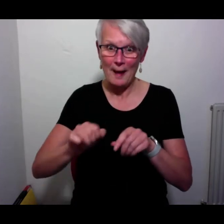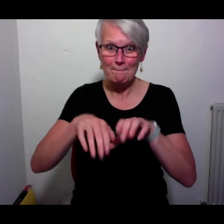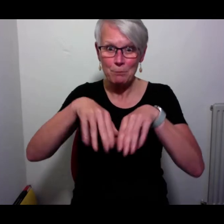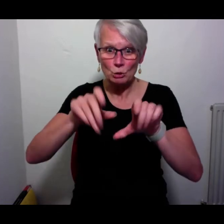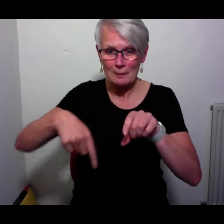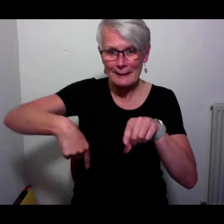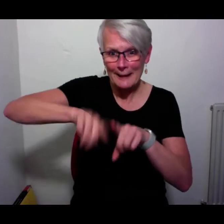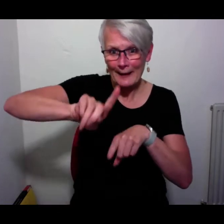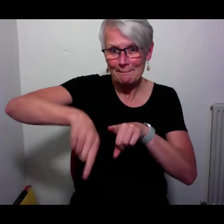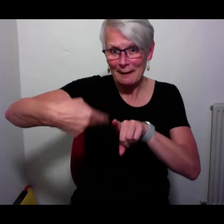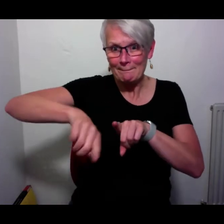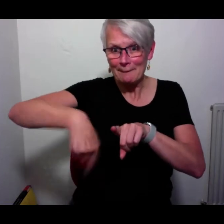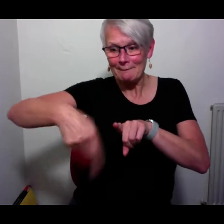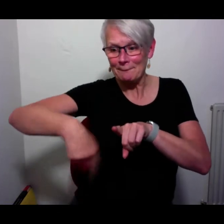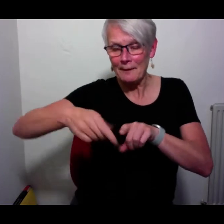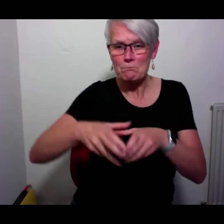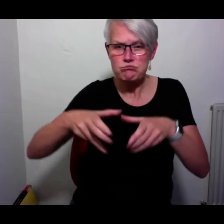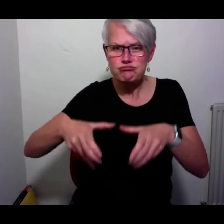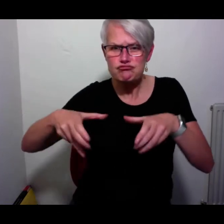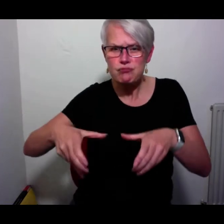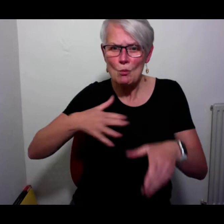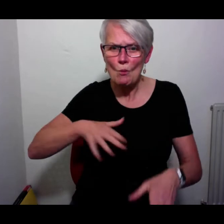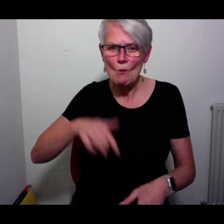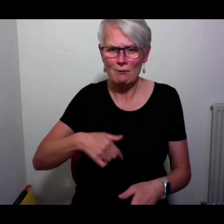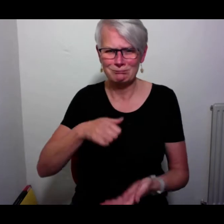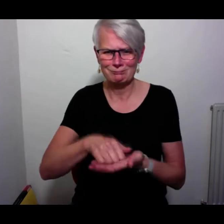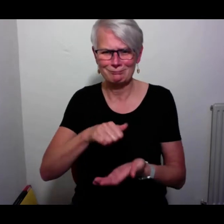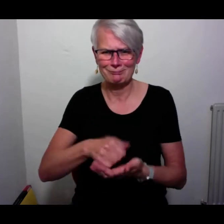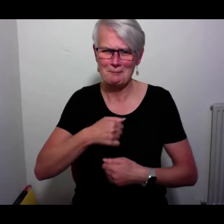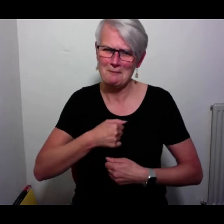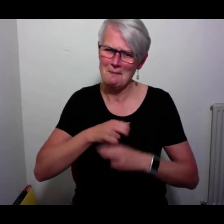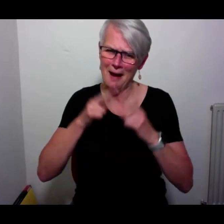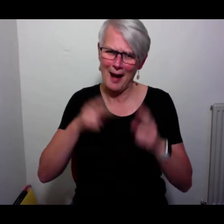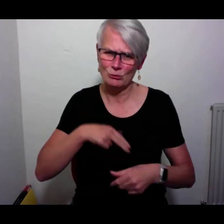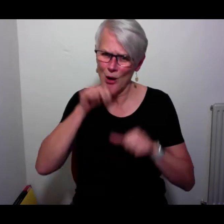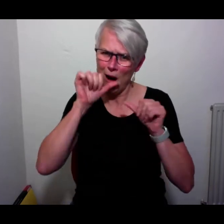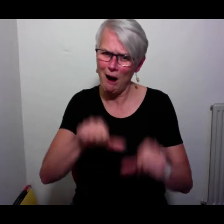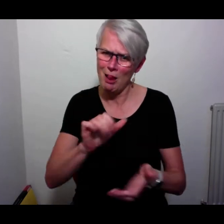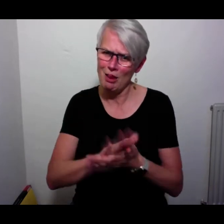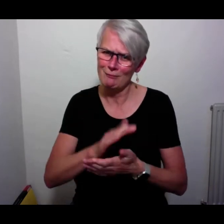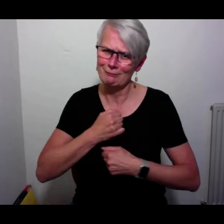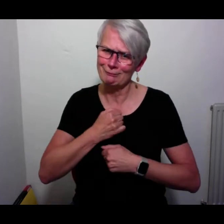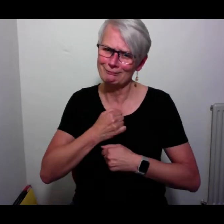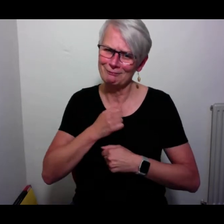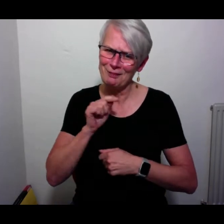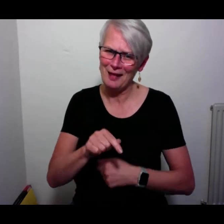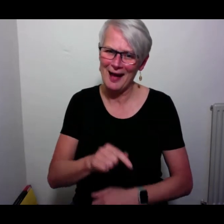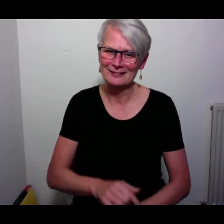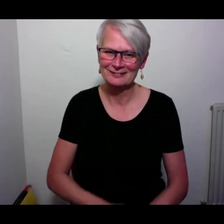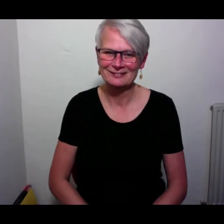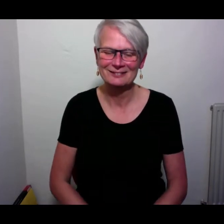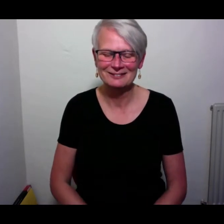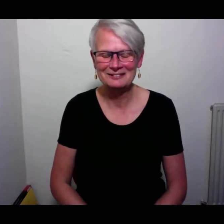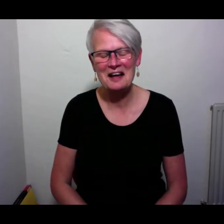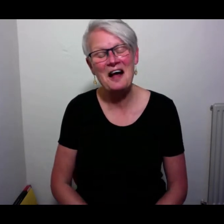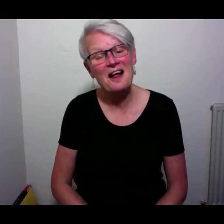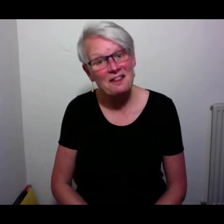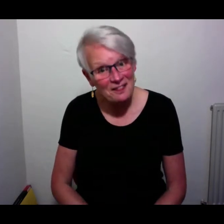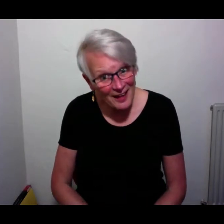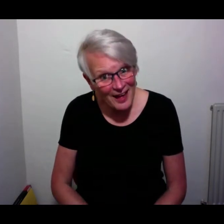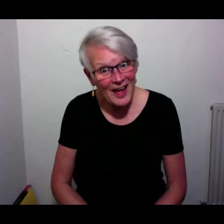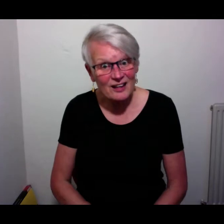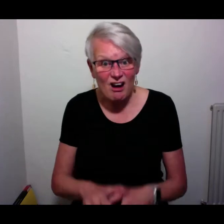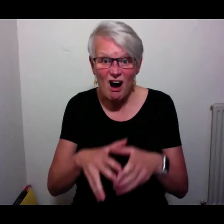believing that it would make them bigger. That would go down a treat in my house, I can tell you. And then we've seen